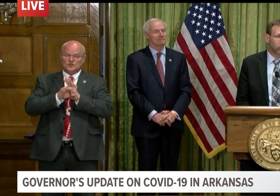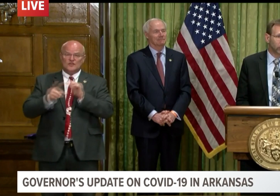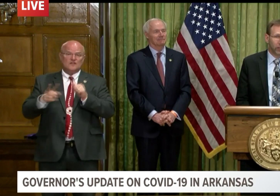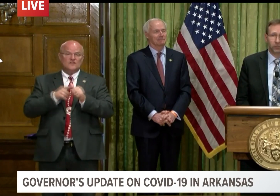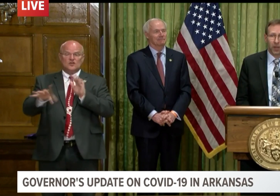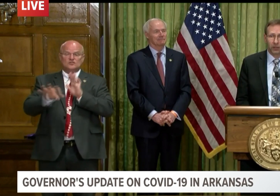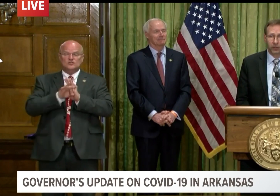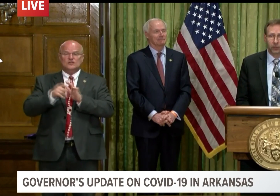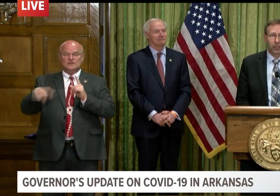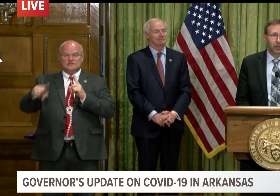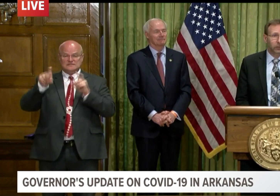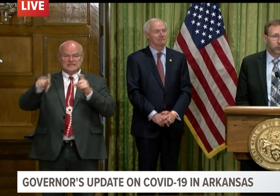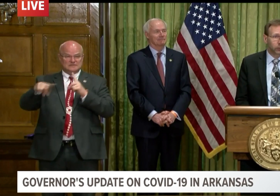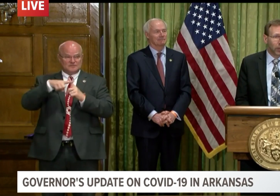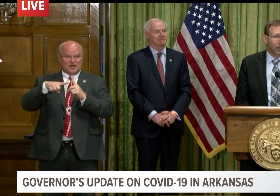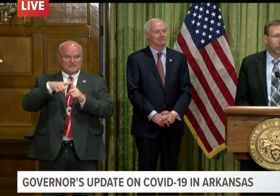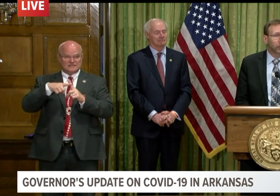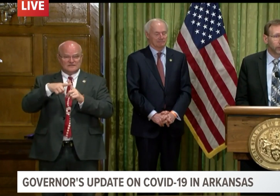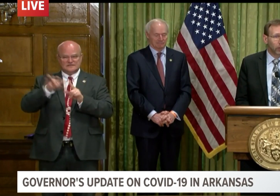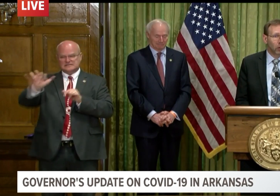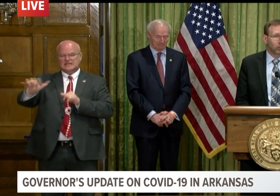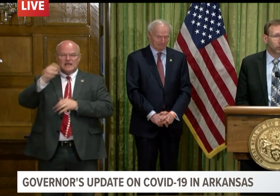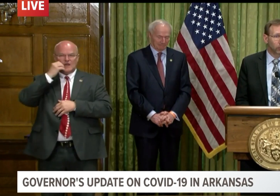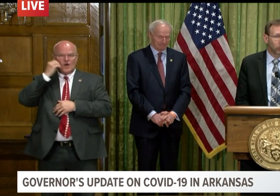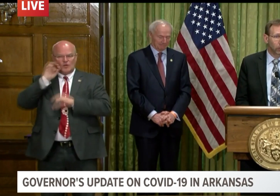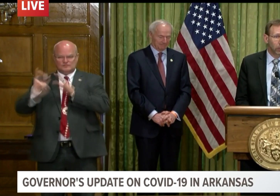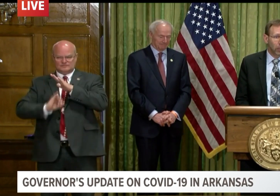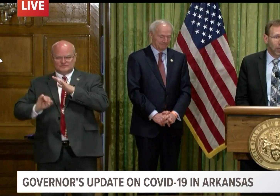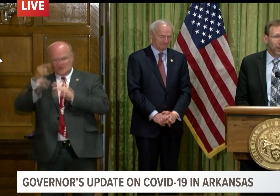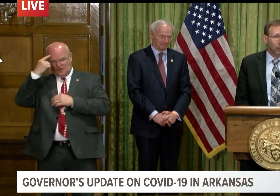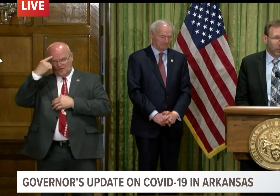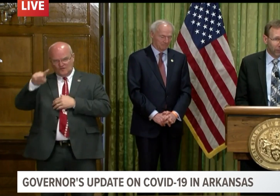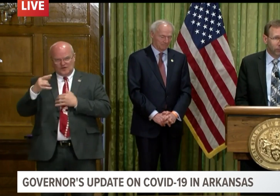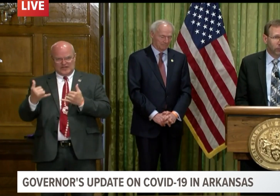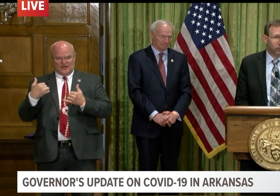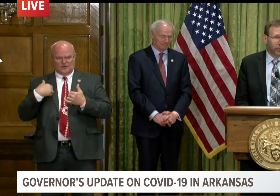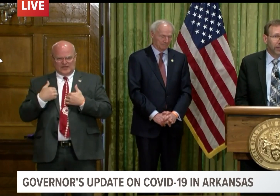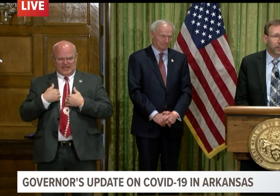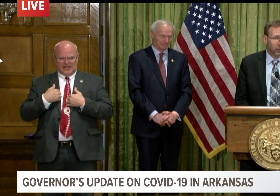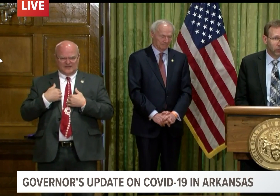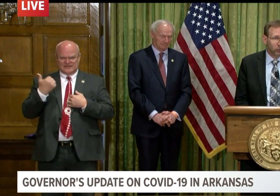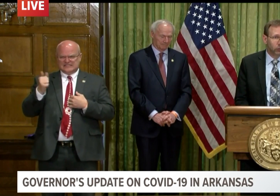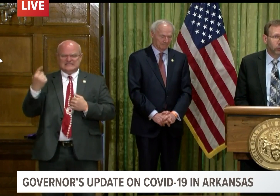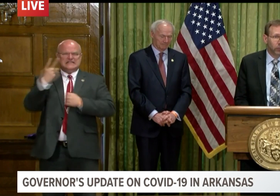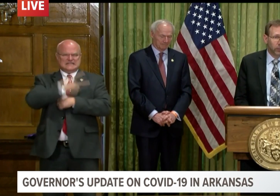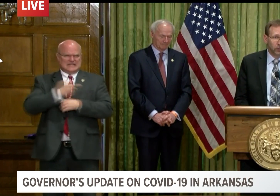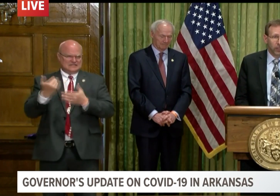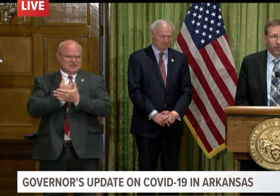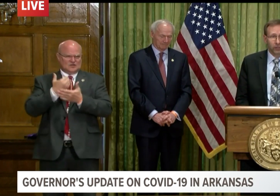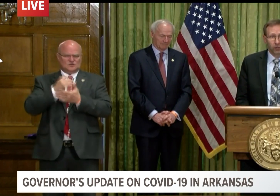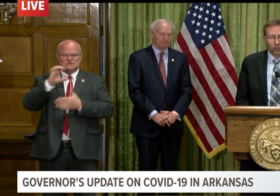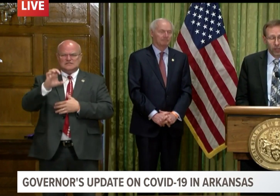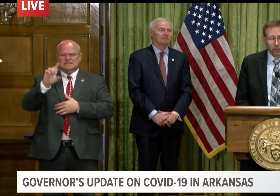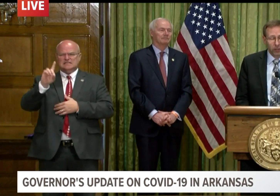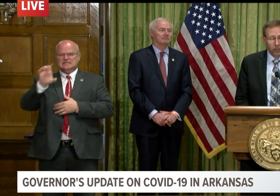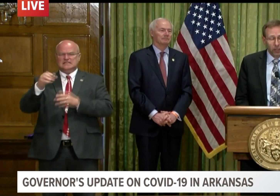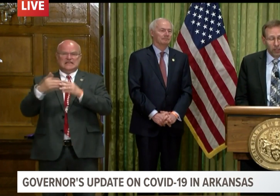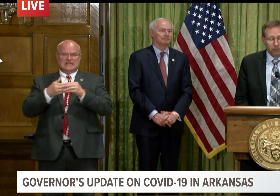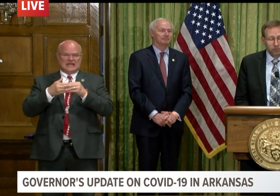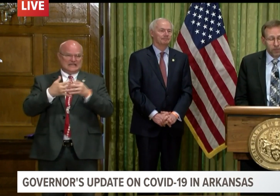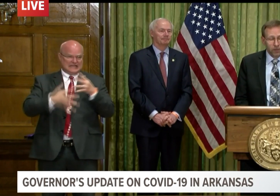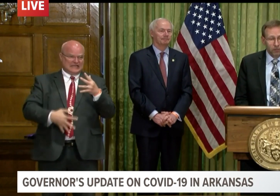choice is if someone tests positive to isolate at home for, now we have 10 days is our new CDC guidance on